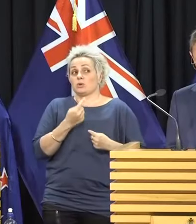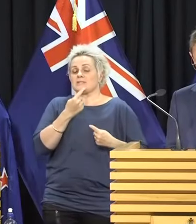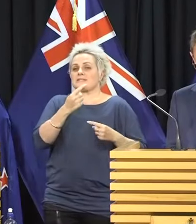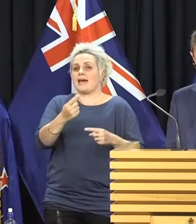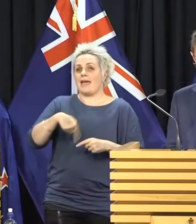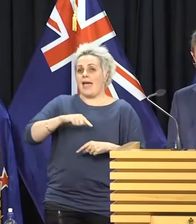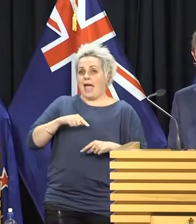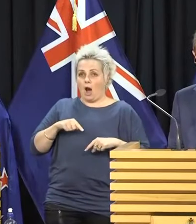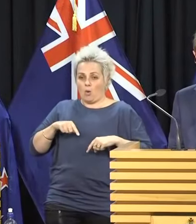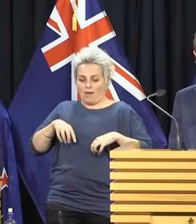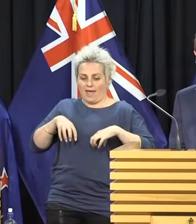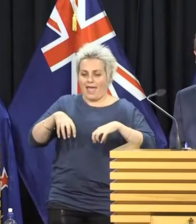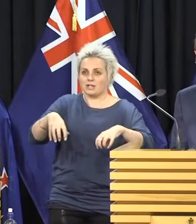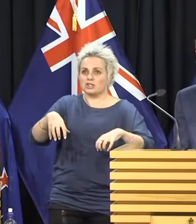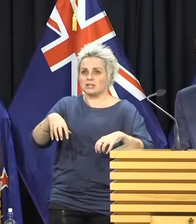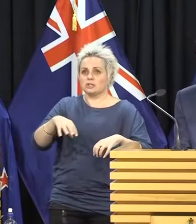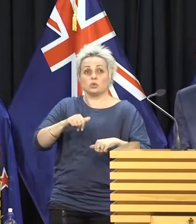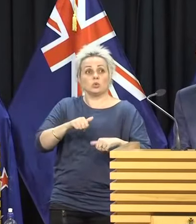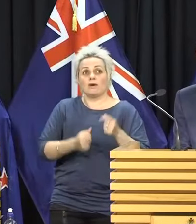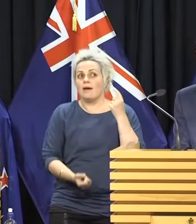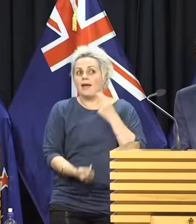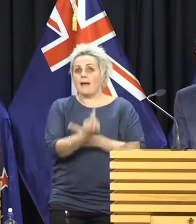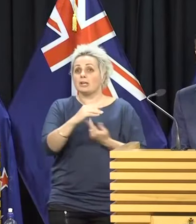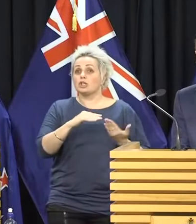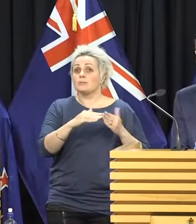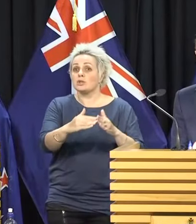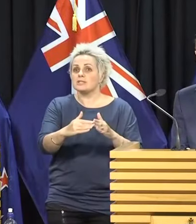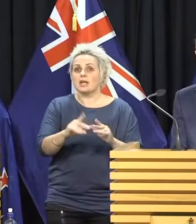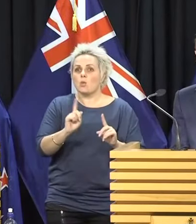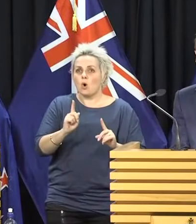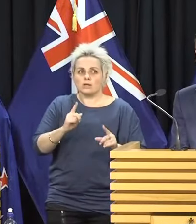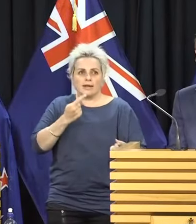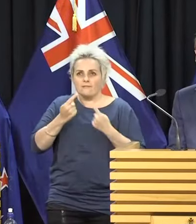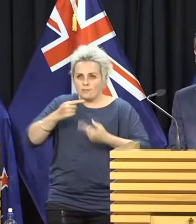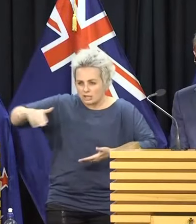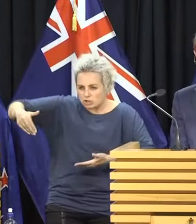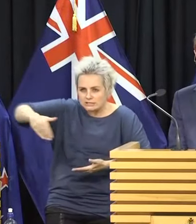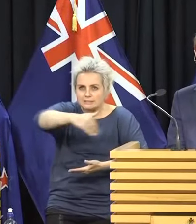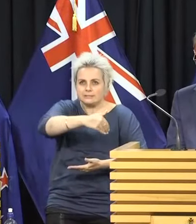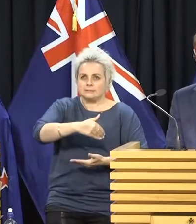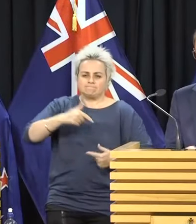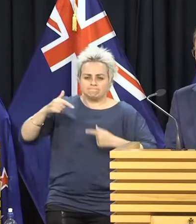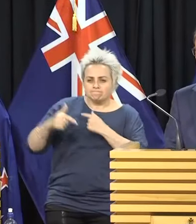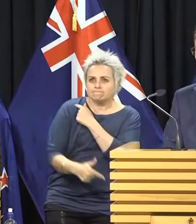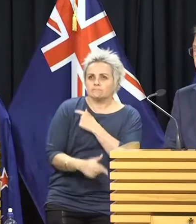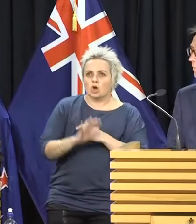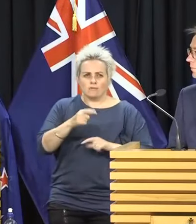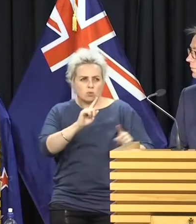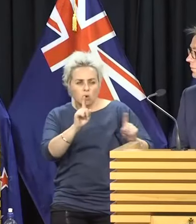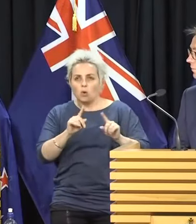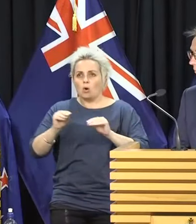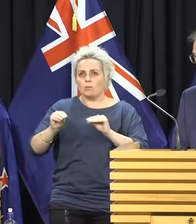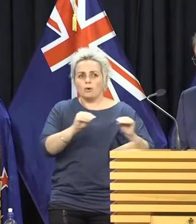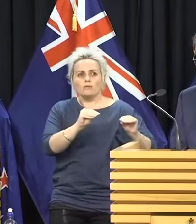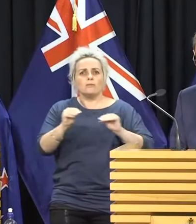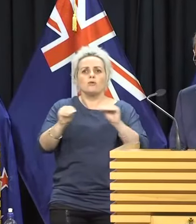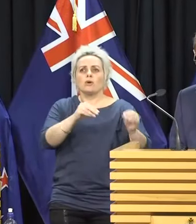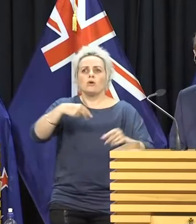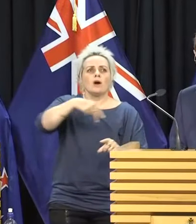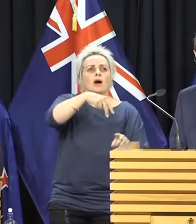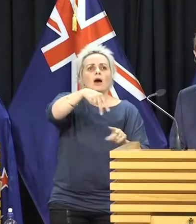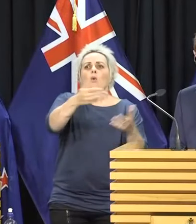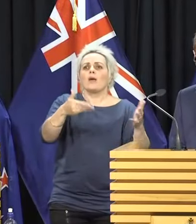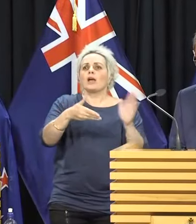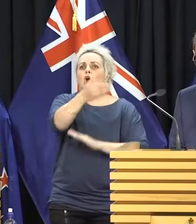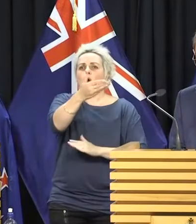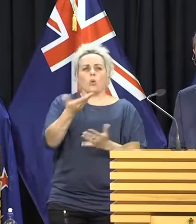immediate response to any community case of COVID-19 is to gather as much information as possible about the case's movements and the likely source